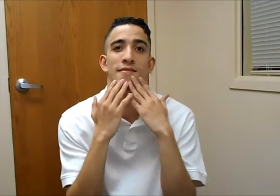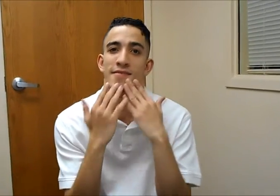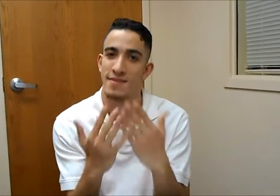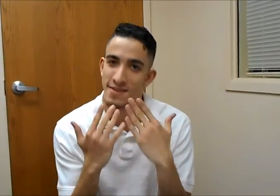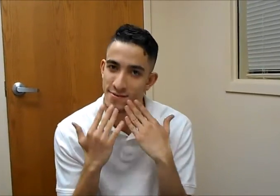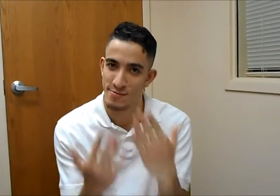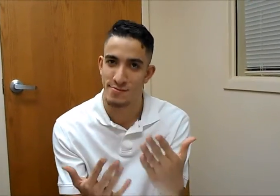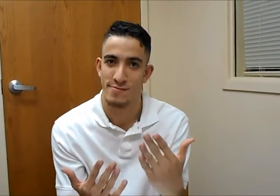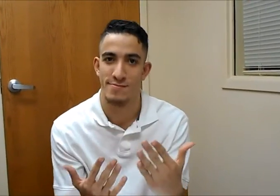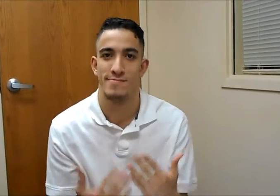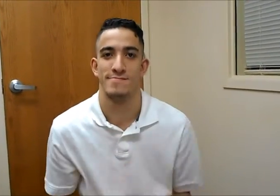Thank you.